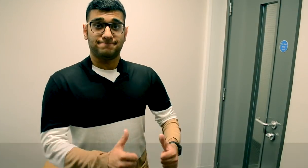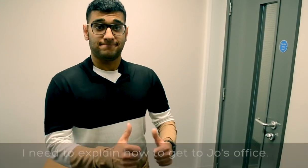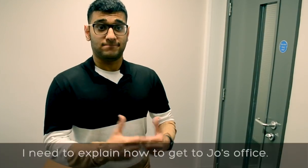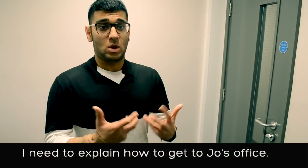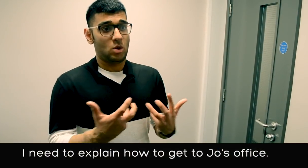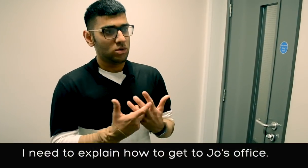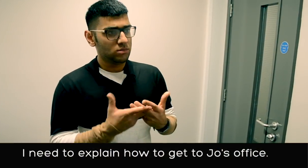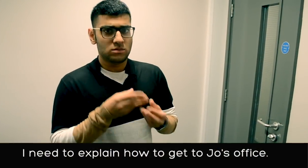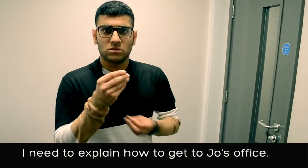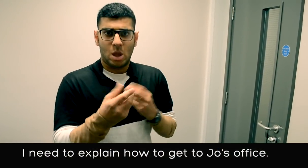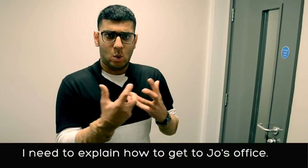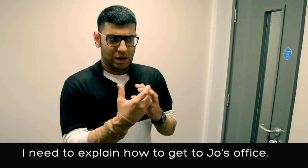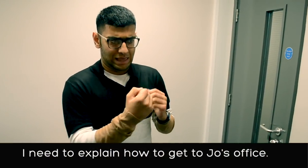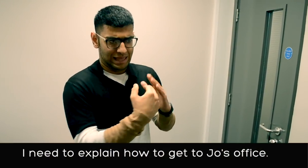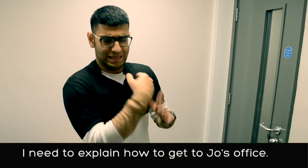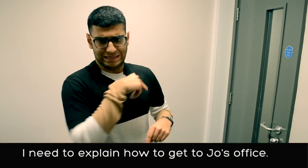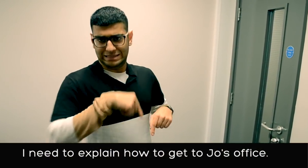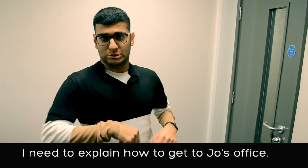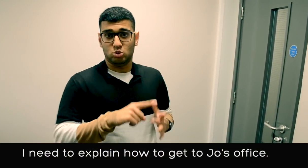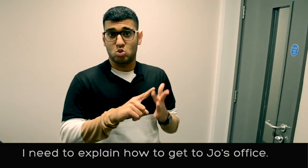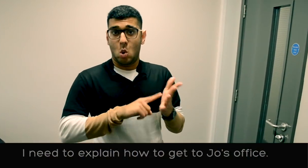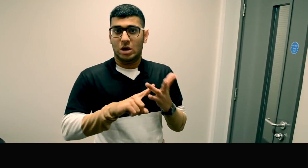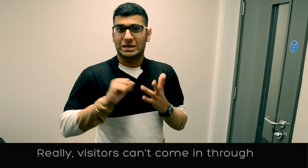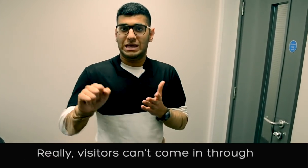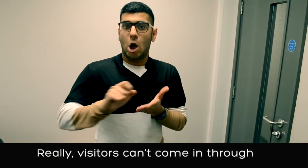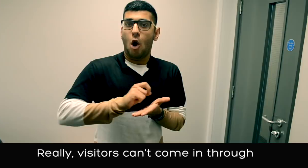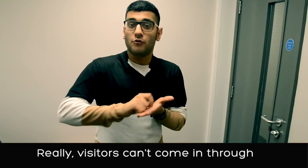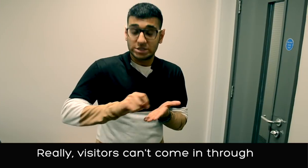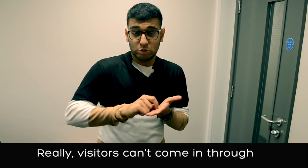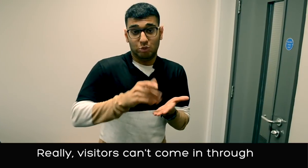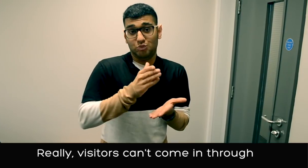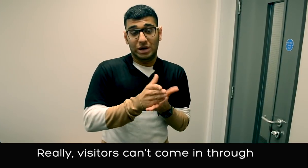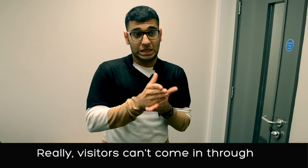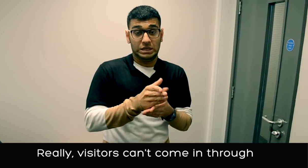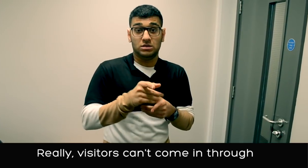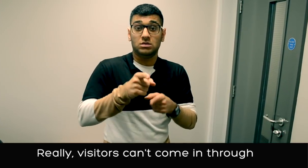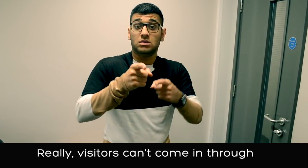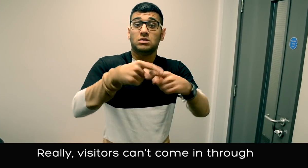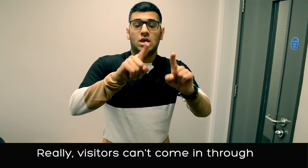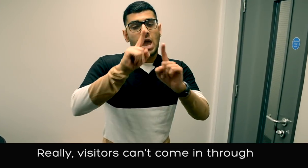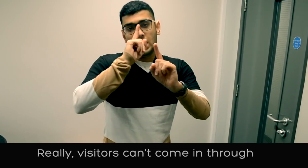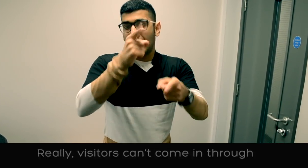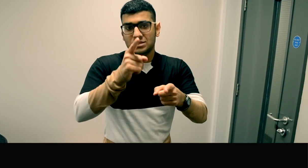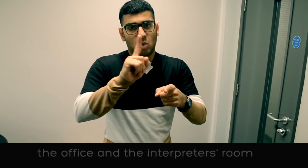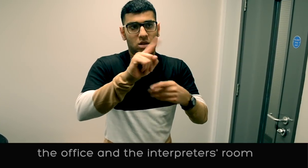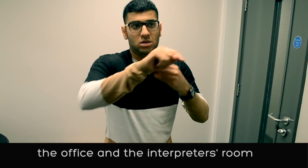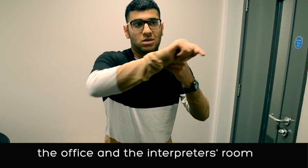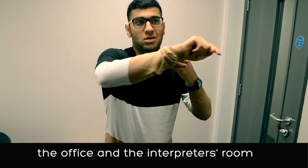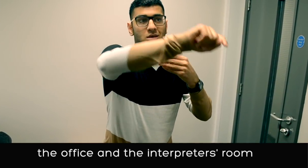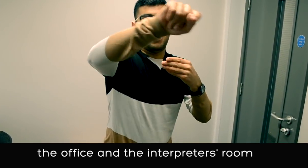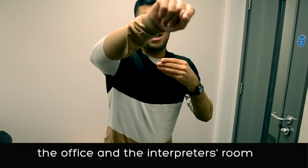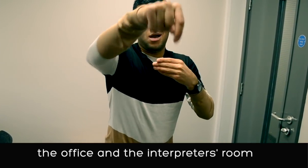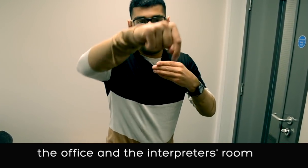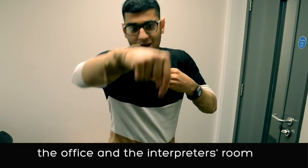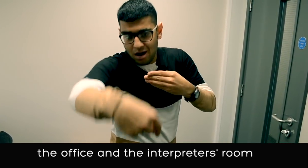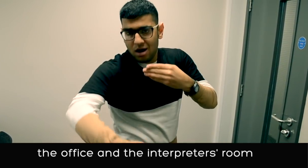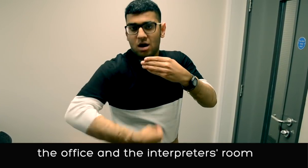I need to explain how to get to Jo's office. Really, visitors can't come in through the office and the interpreter's room for